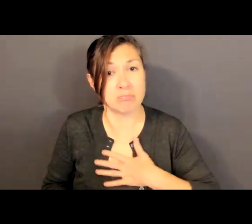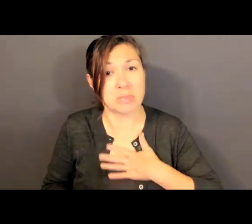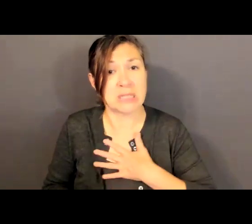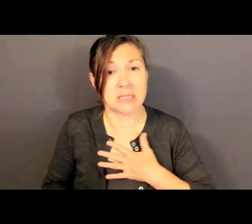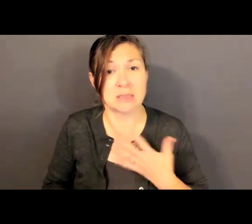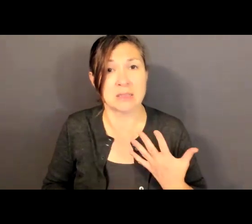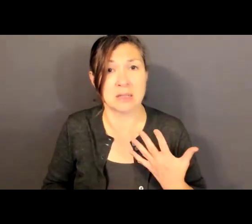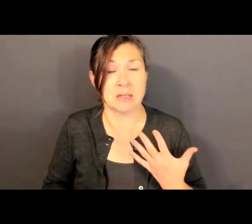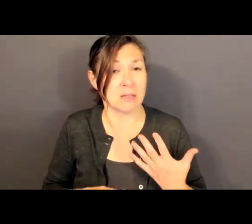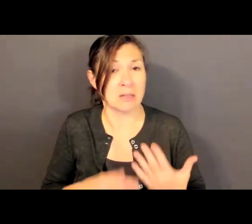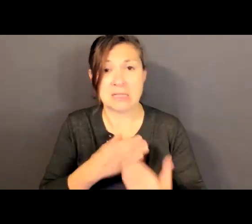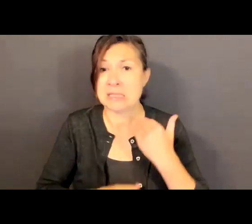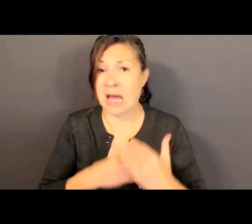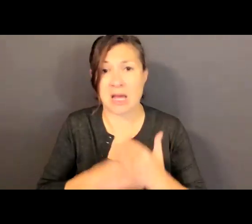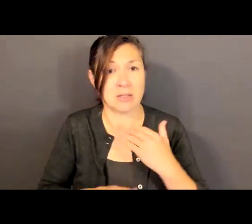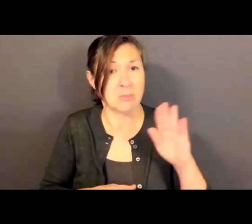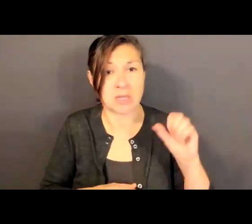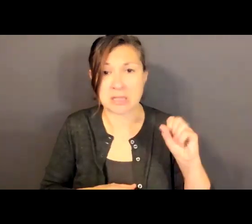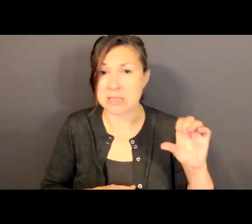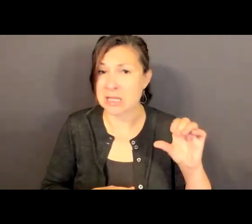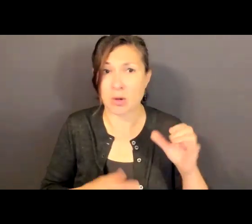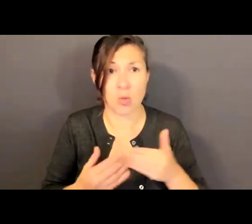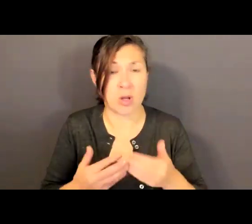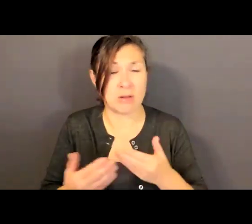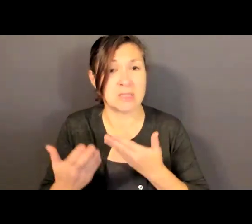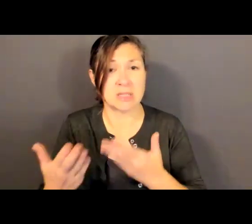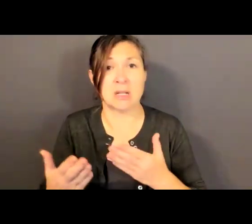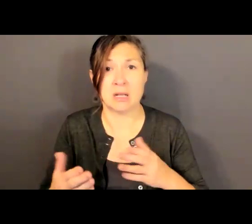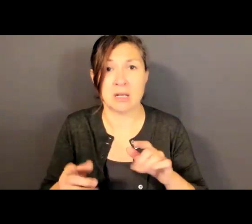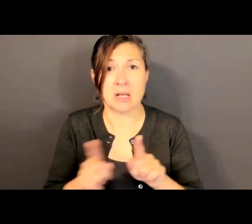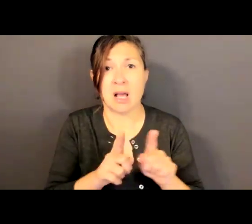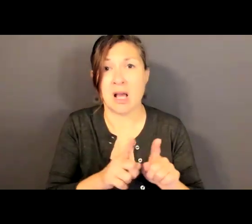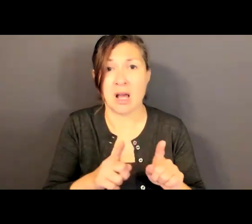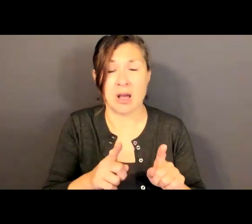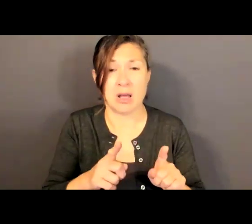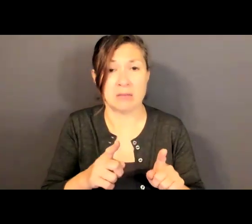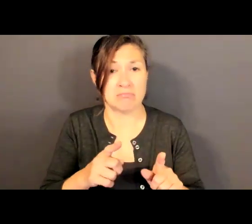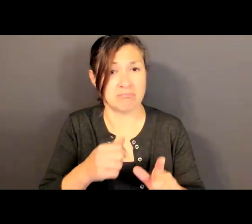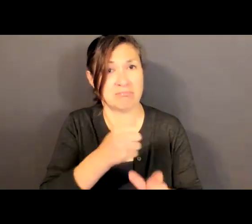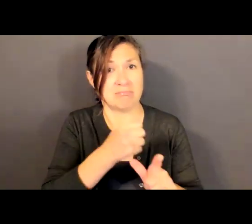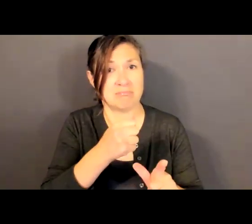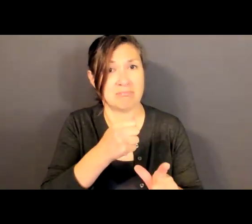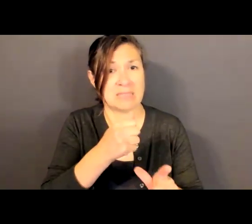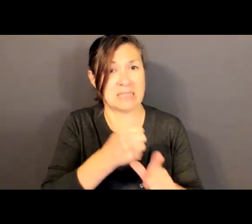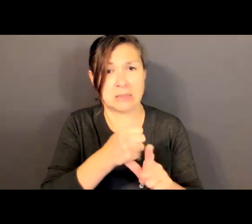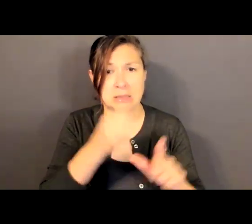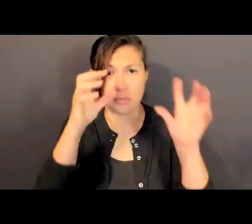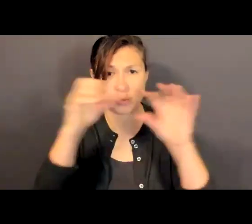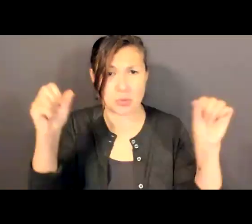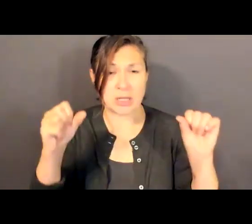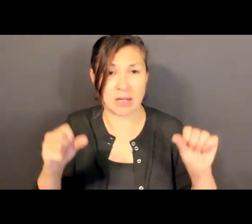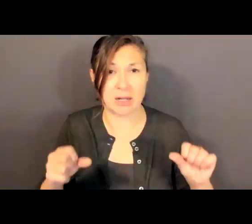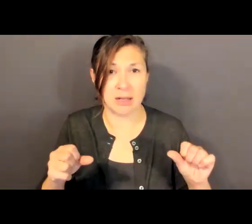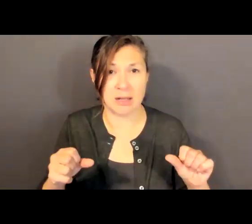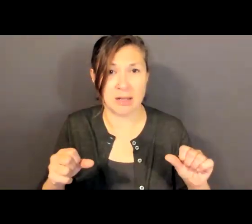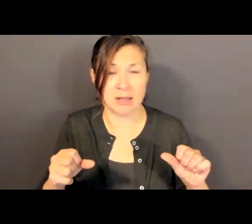forward them to us, forward them to the assistant superintendent here, the deputy superintendent. I